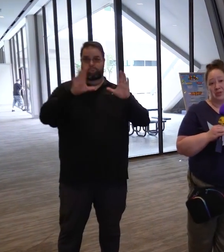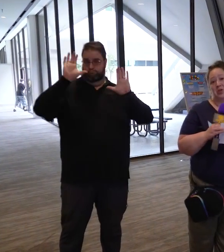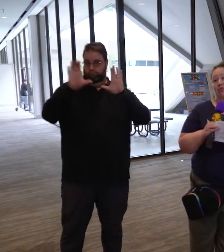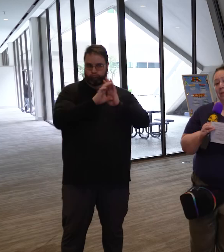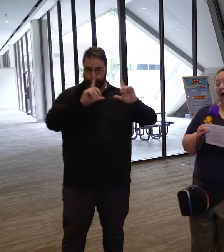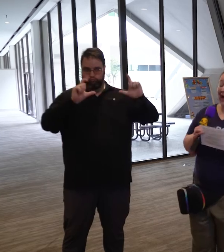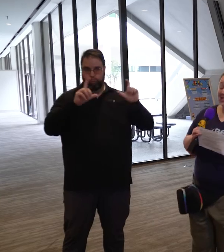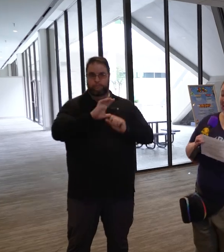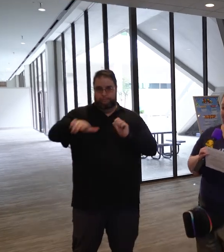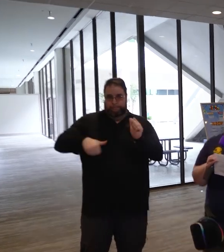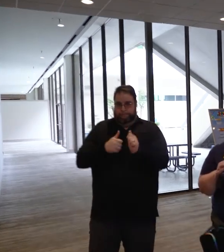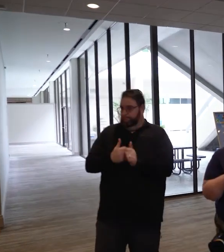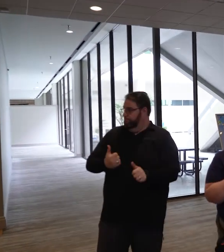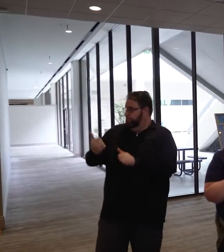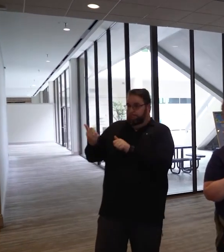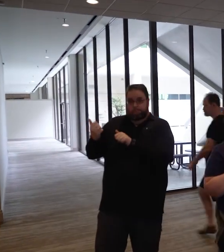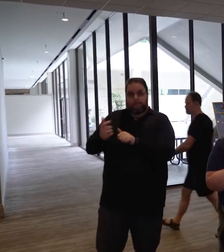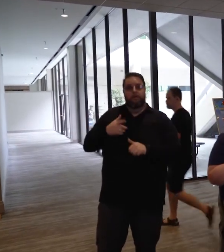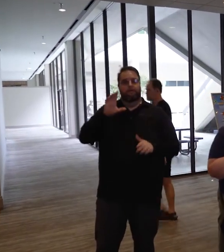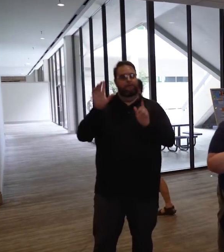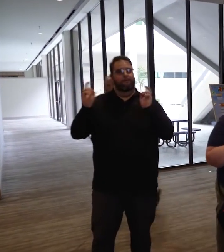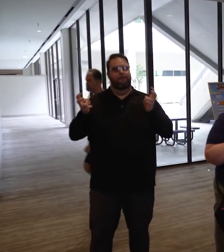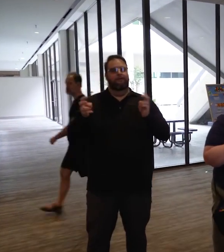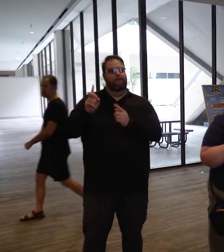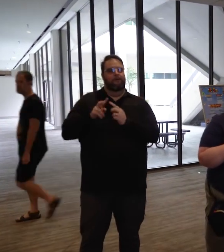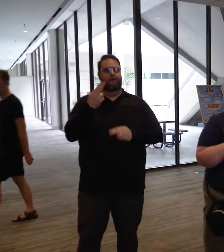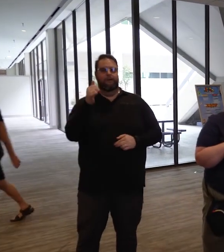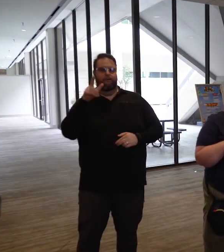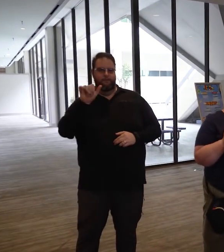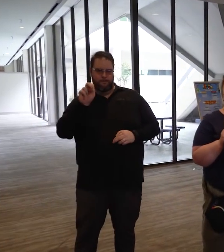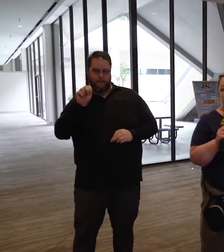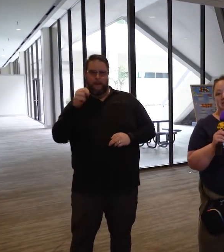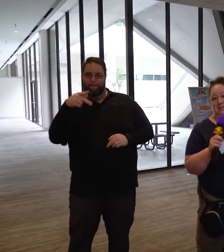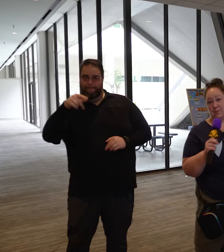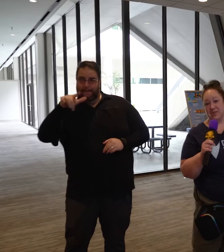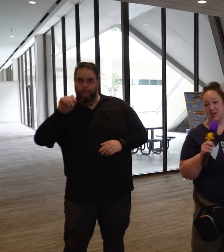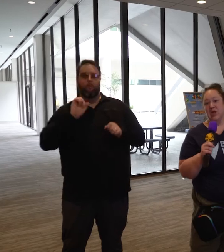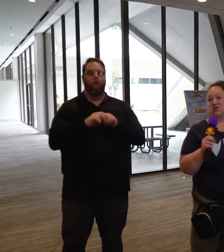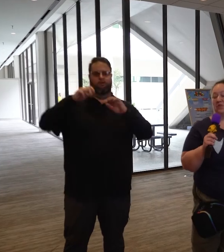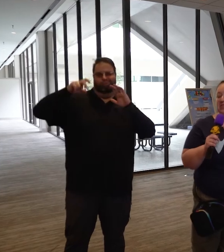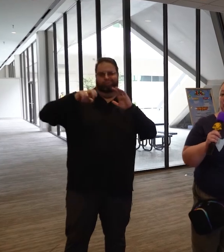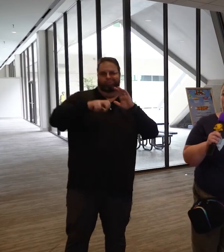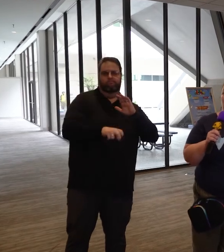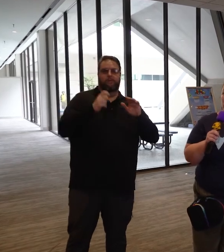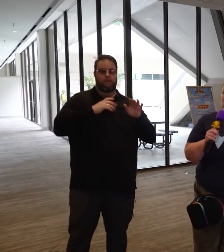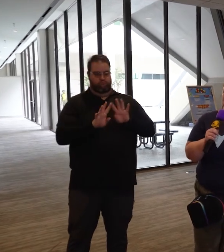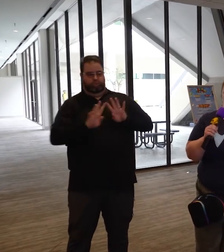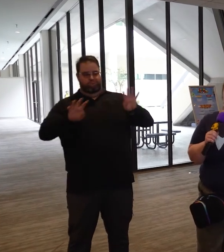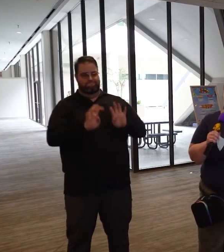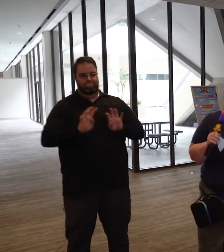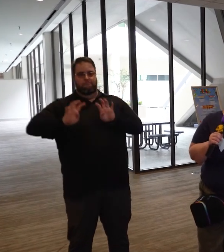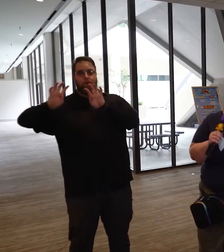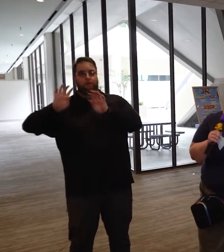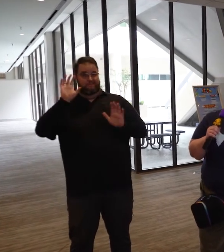photo shoots. Right behind me is what we refer to as either the Hilton patio or the Hilton steps. So if you see group photo shoots,